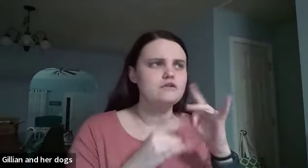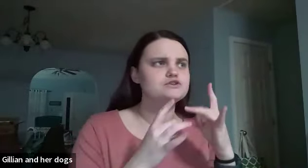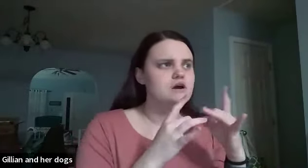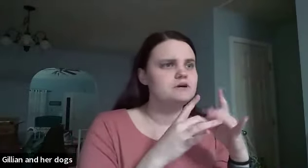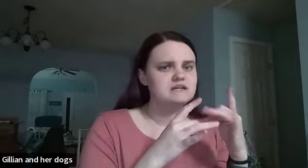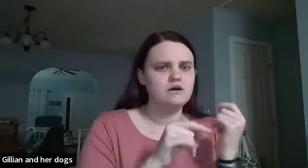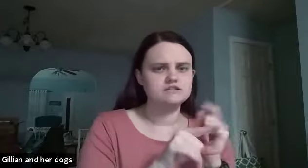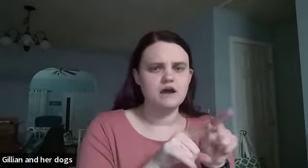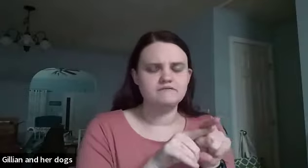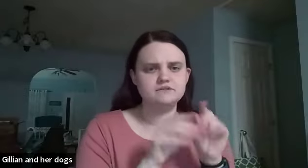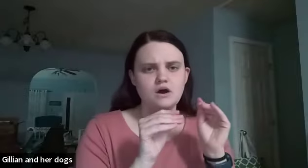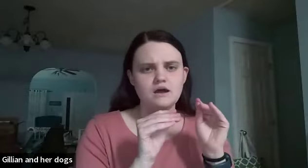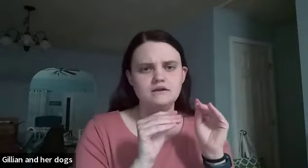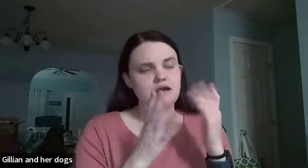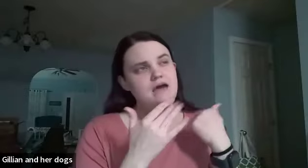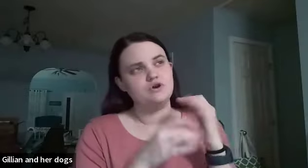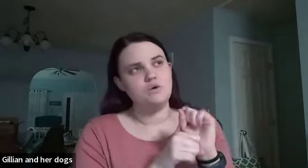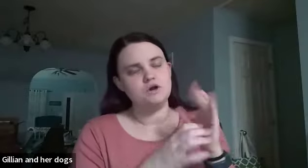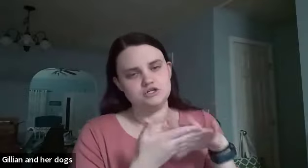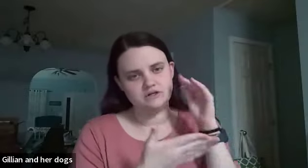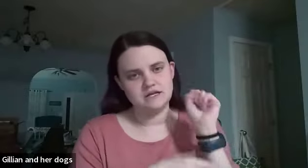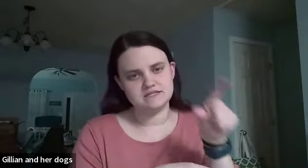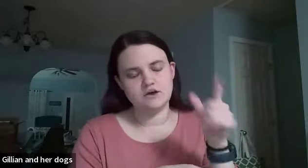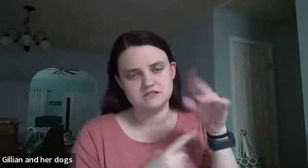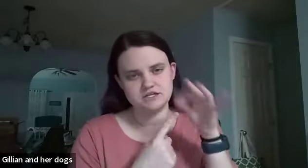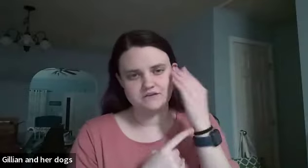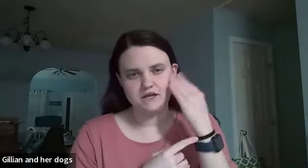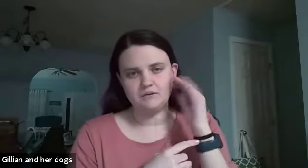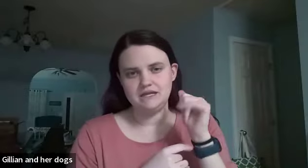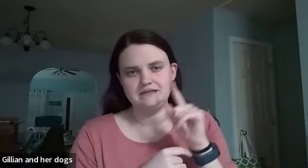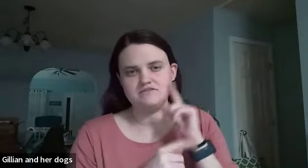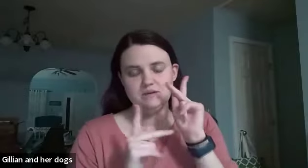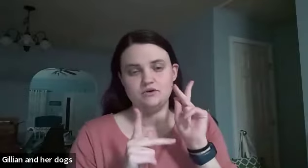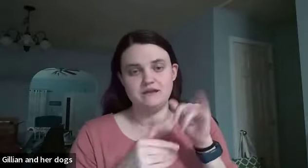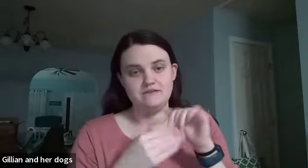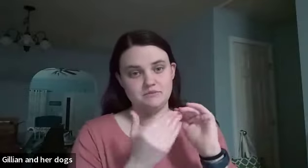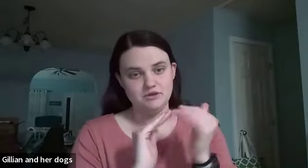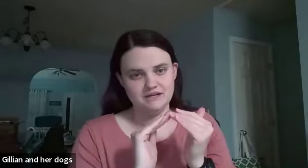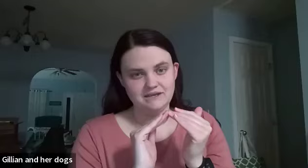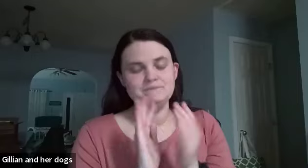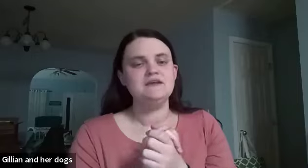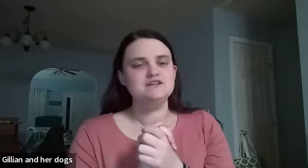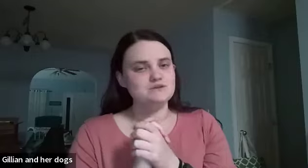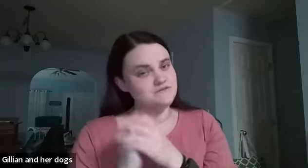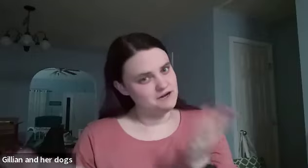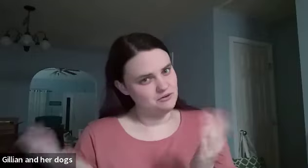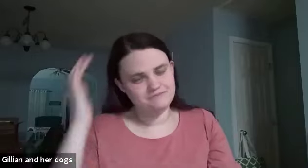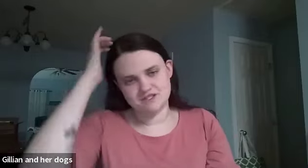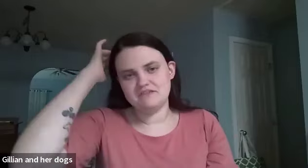other Starbucks that also have had their coworkers learn ASL, especially if they know any deaf people are in the community. So it's very cool. So I